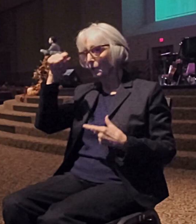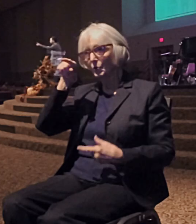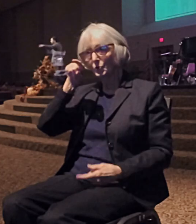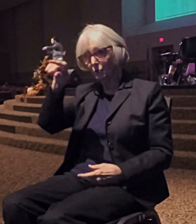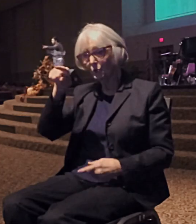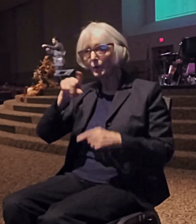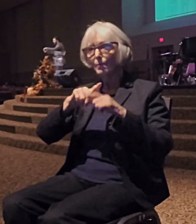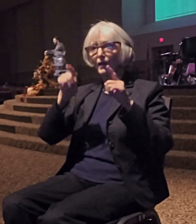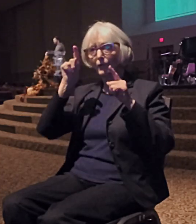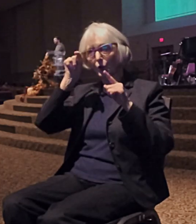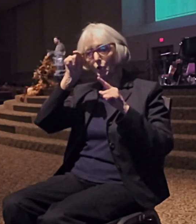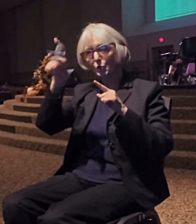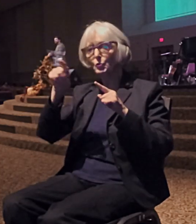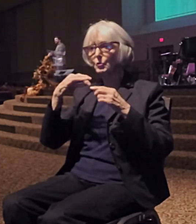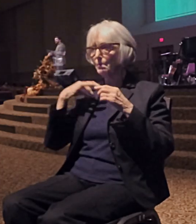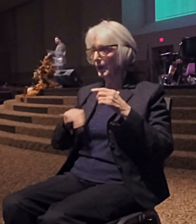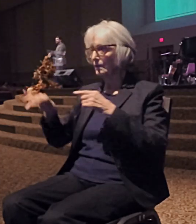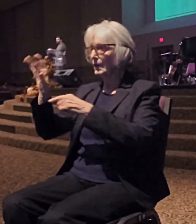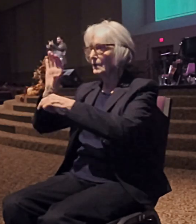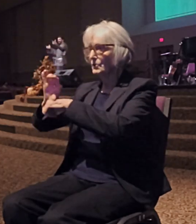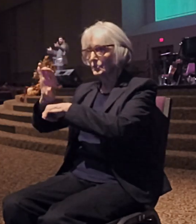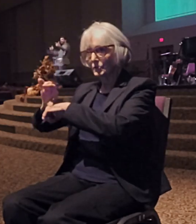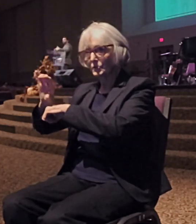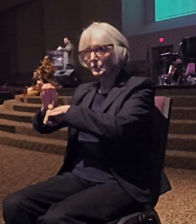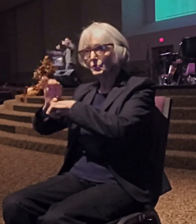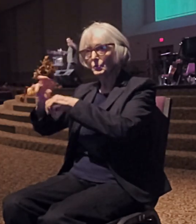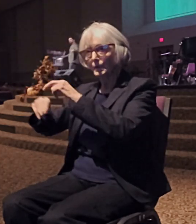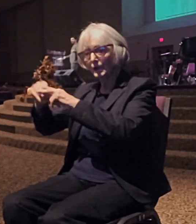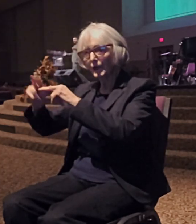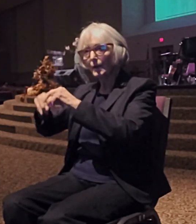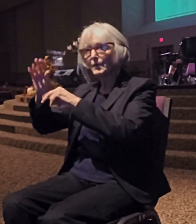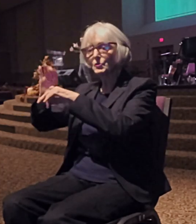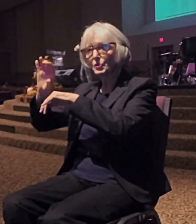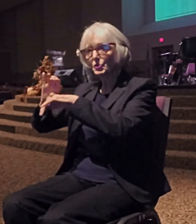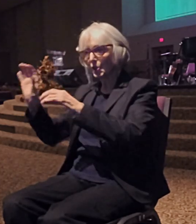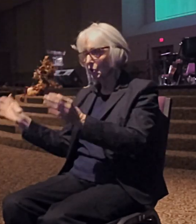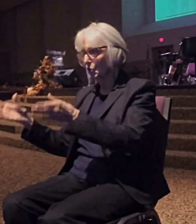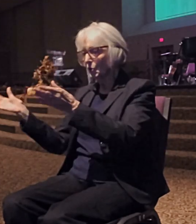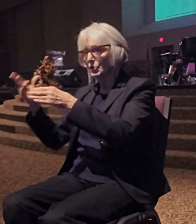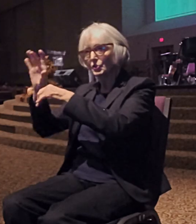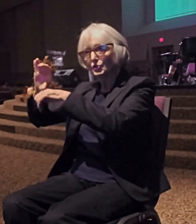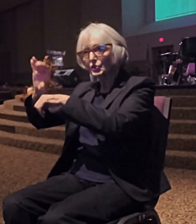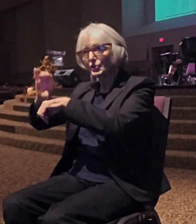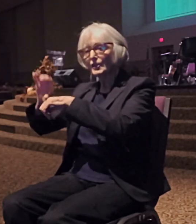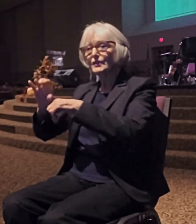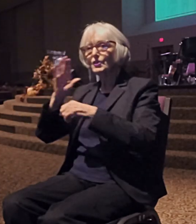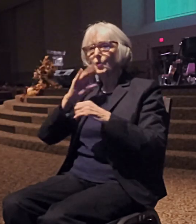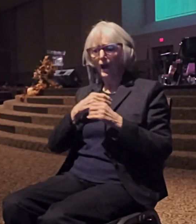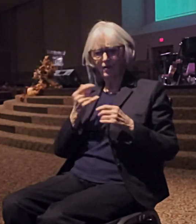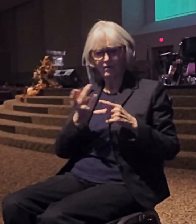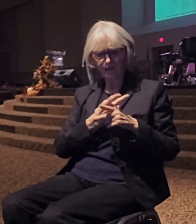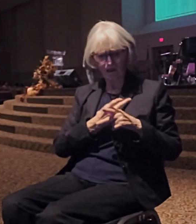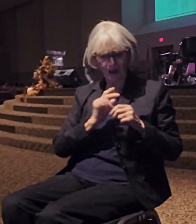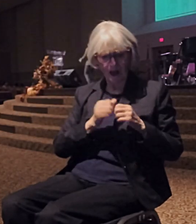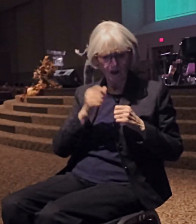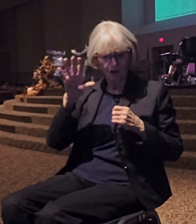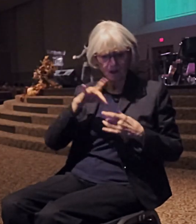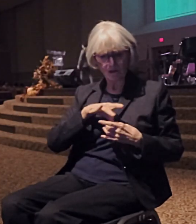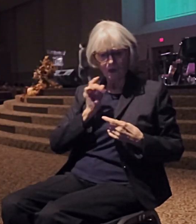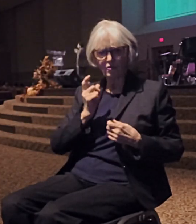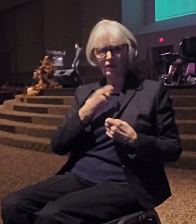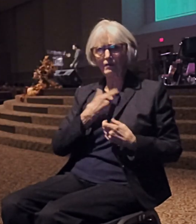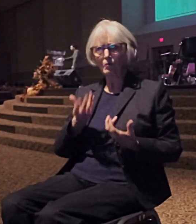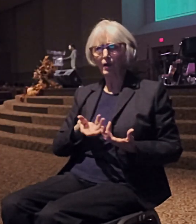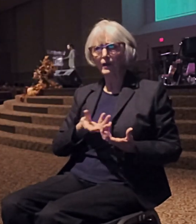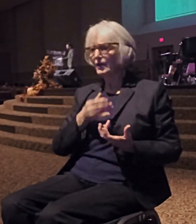for you to use for others in the body, to build the body up, to encourage the body. And you want to know the best way to figure out what your spiritual gift is? It's not to